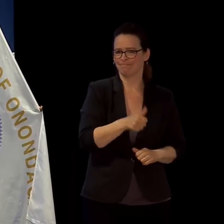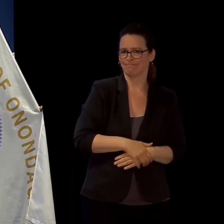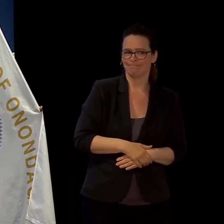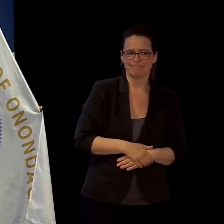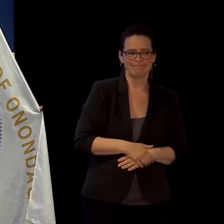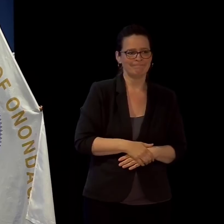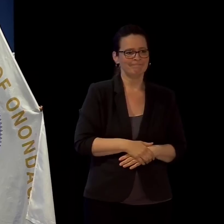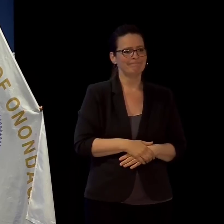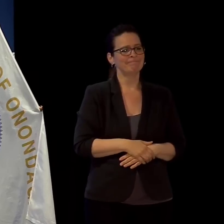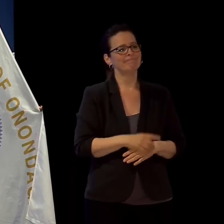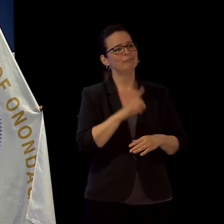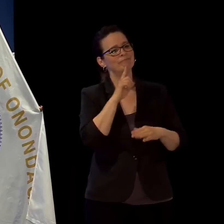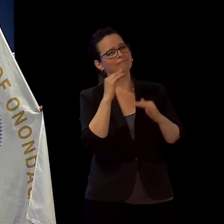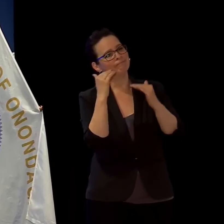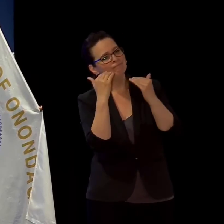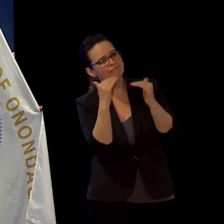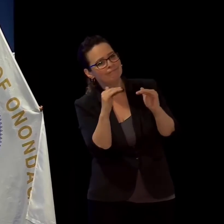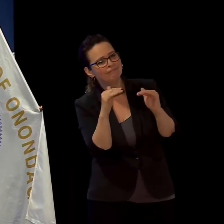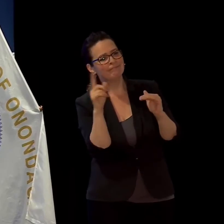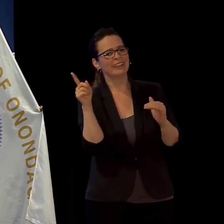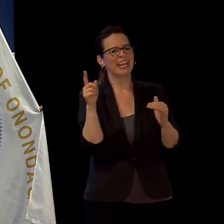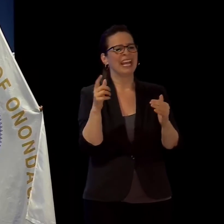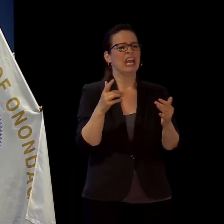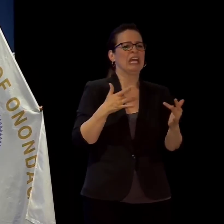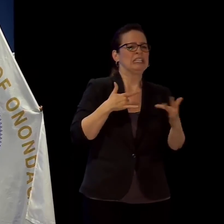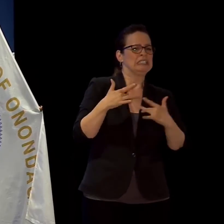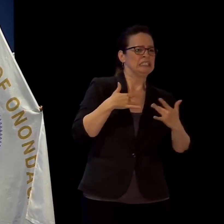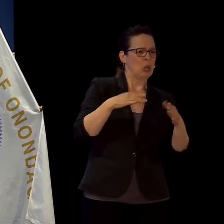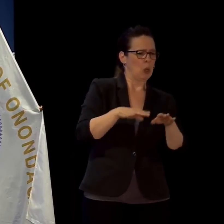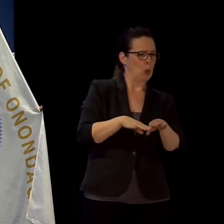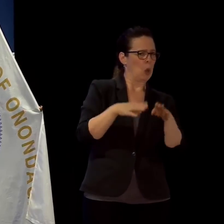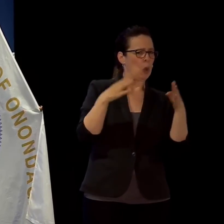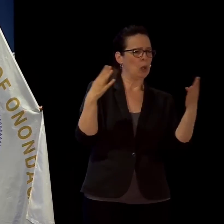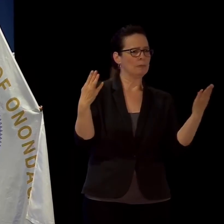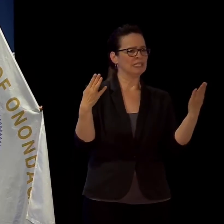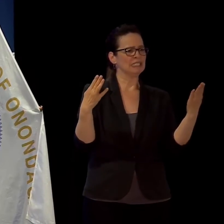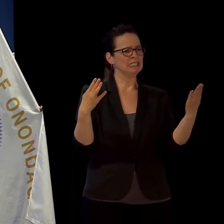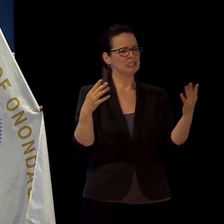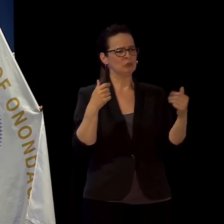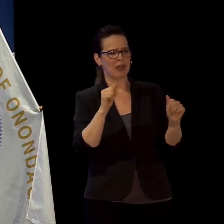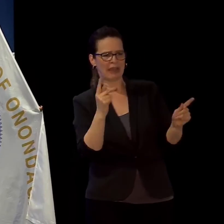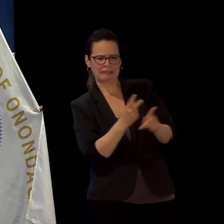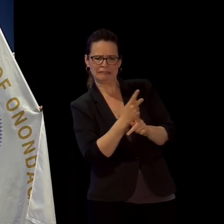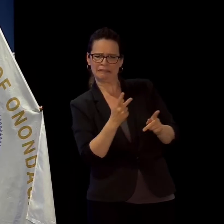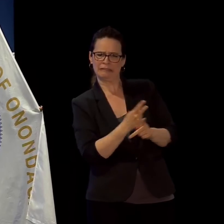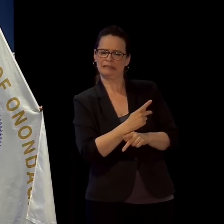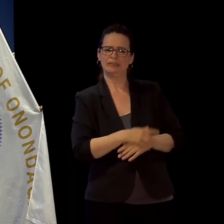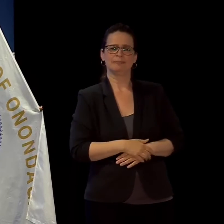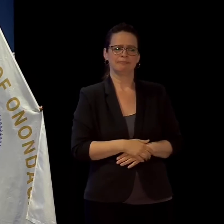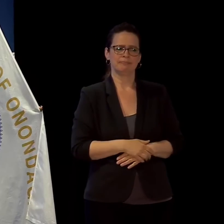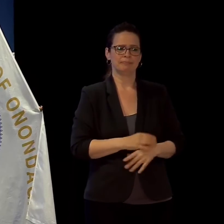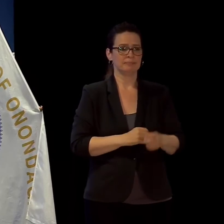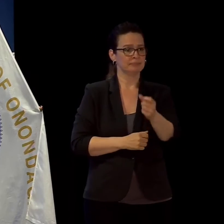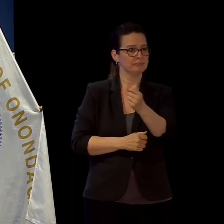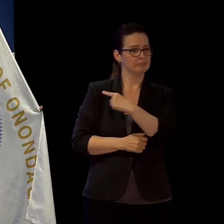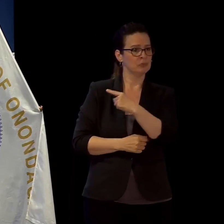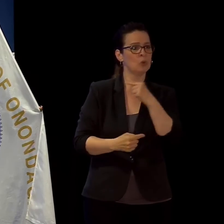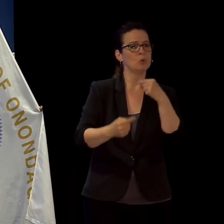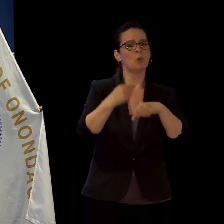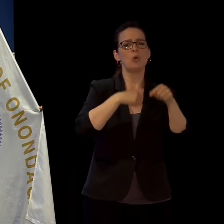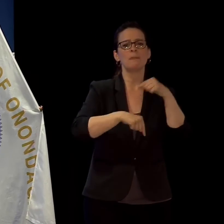I do think they do want to figure out a way to do it, and I know that their team is working on it. Getting back to the restaurants thing really